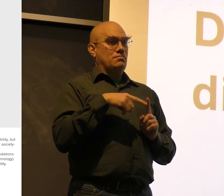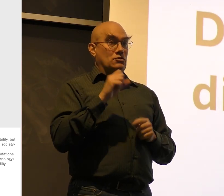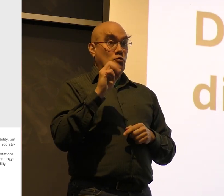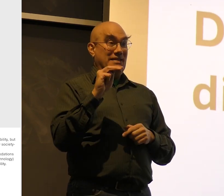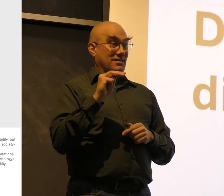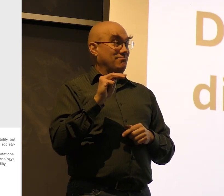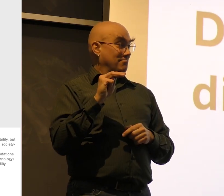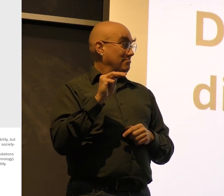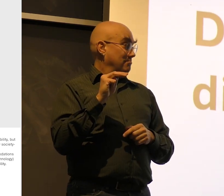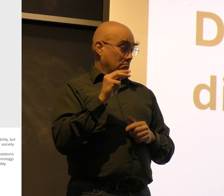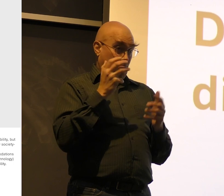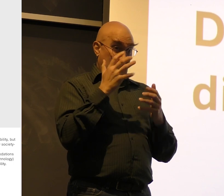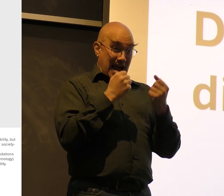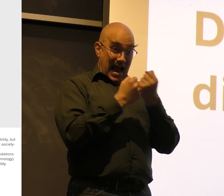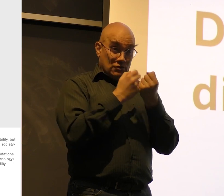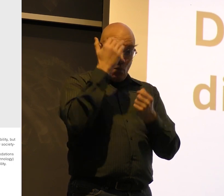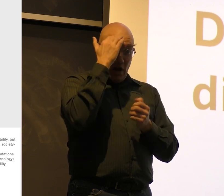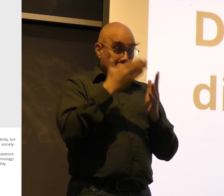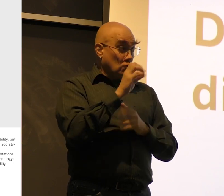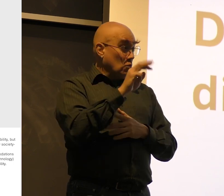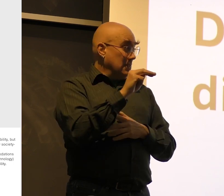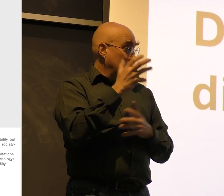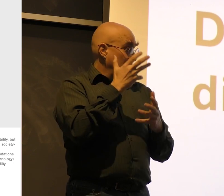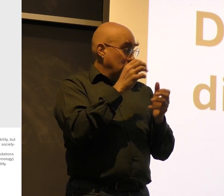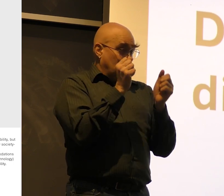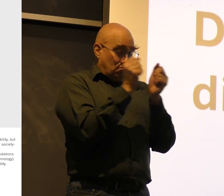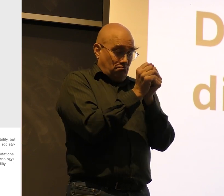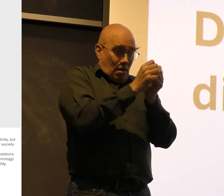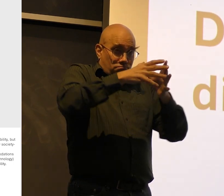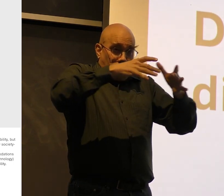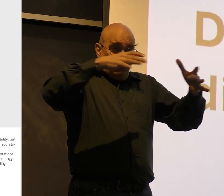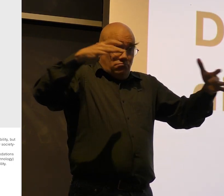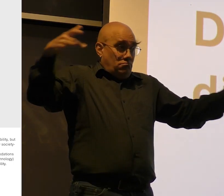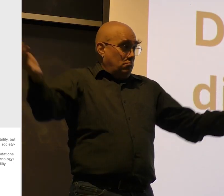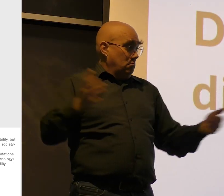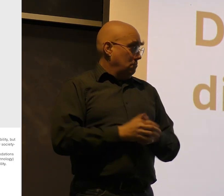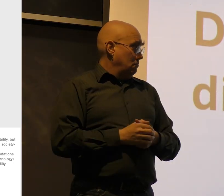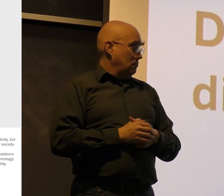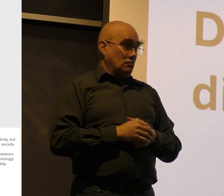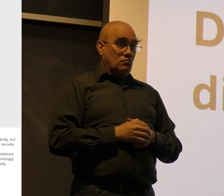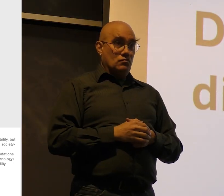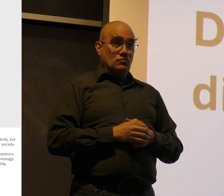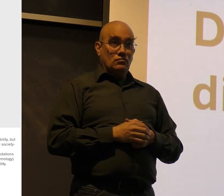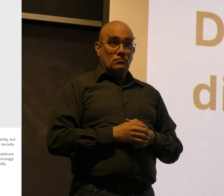And that's something I really want to talk about in terms of social media. Advocacy and awareness in social media has exploded.